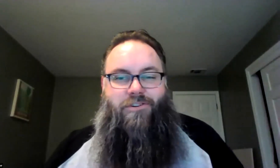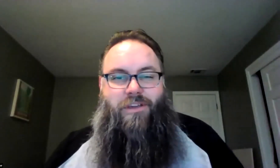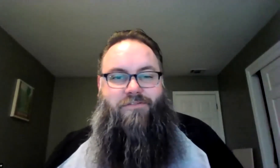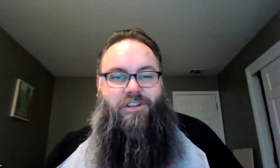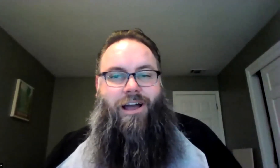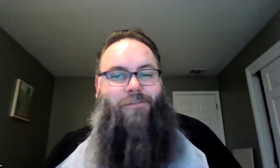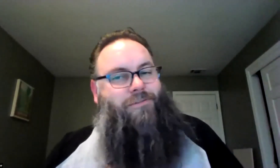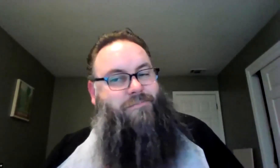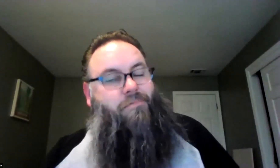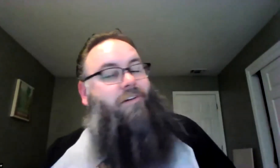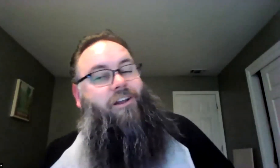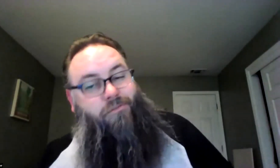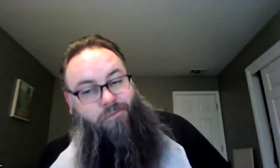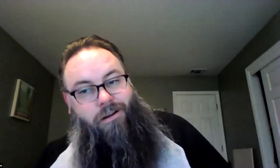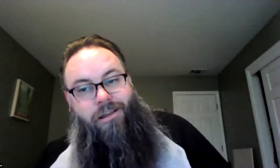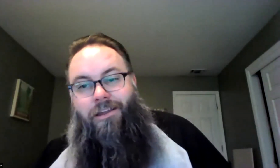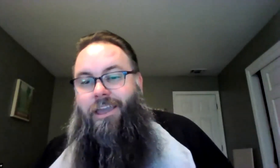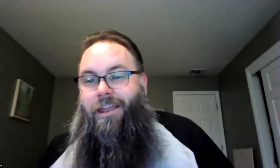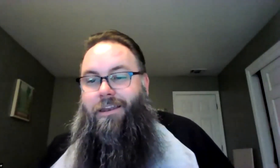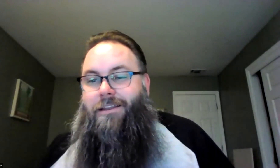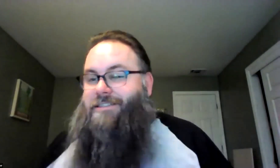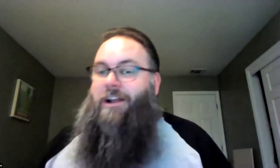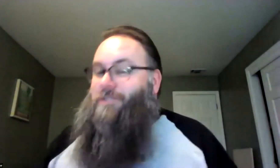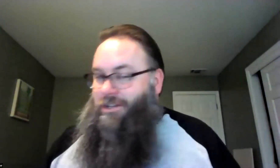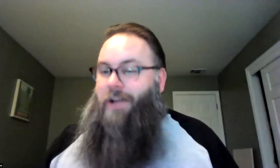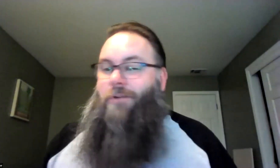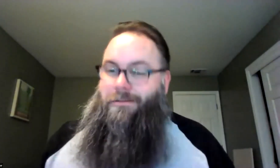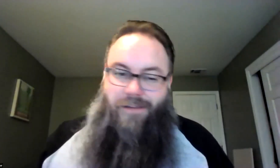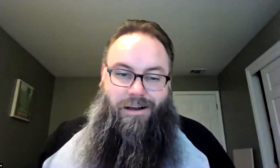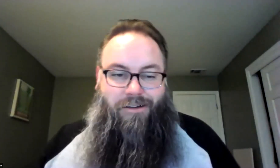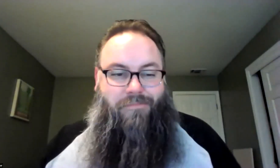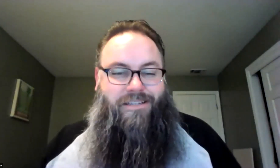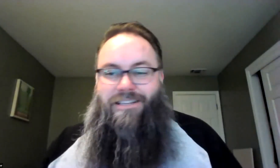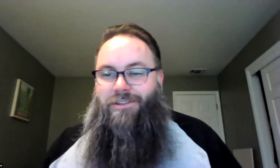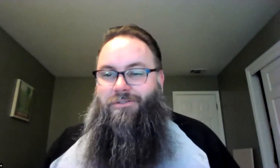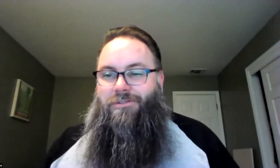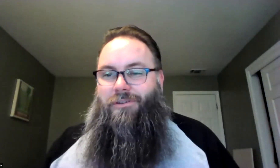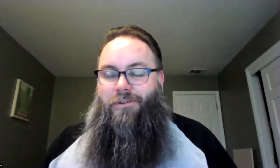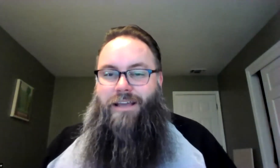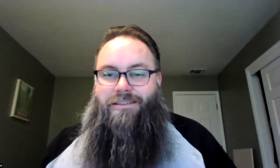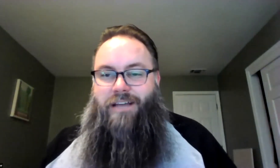know that first week of July, if anyone's been a provider before, it's not always July 1. It takes